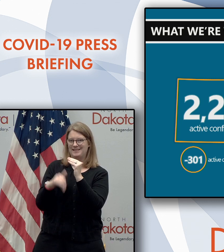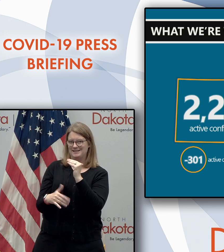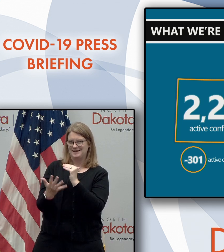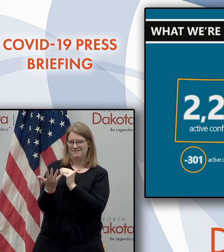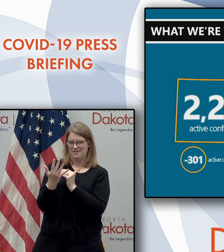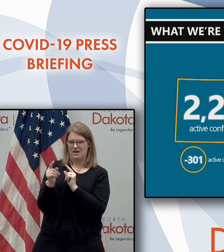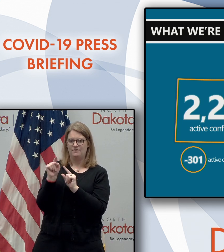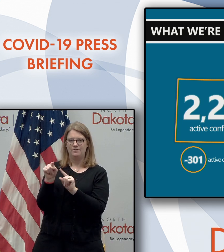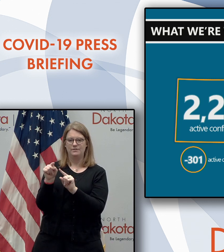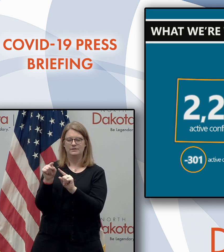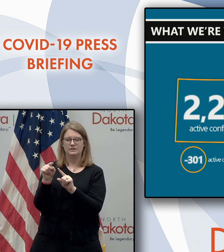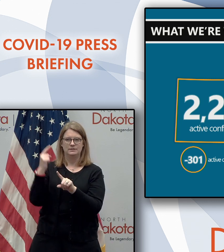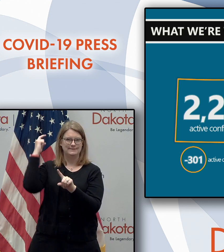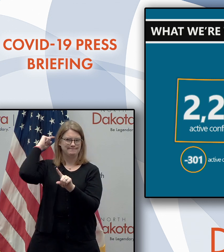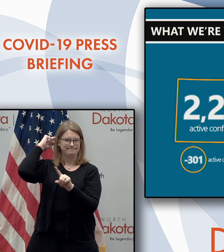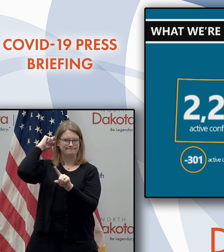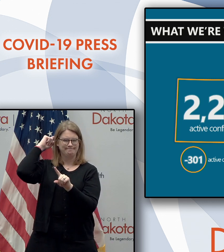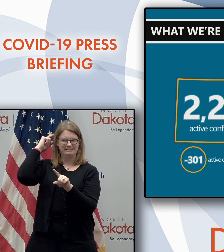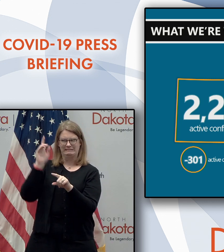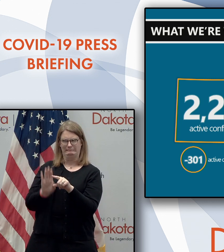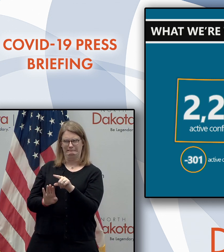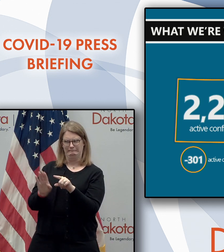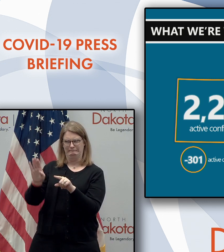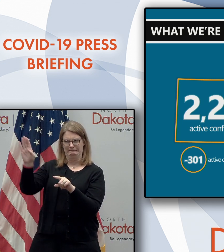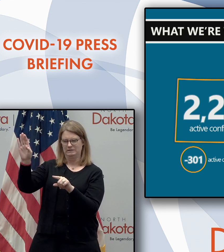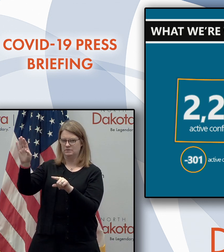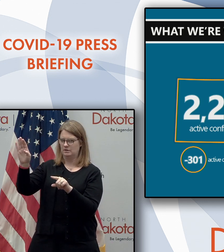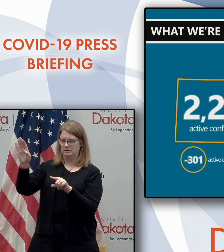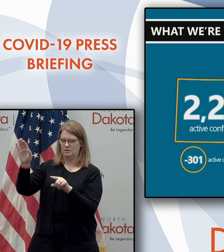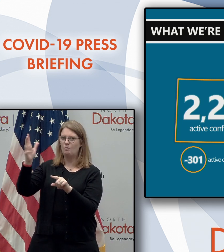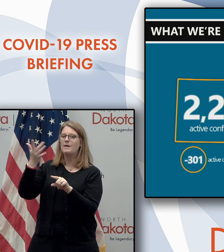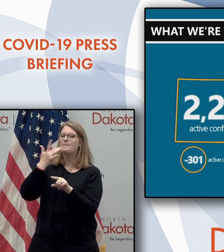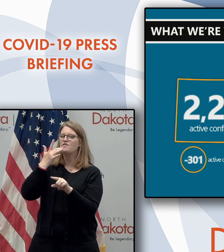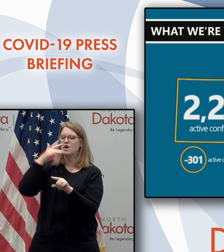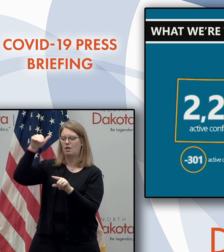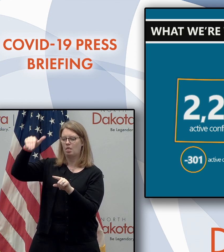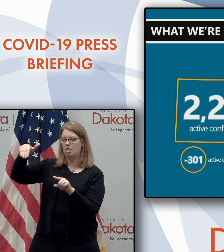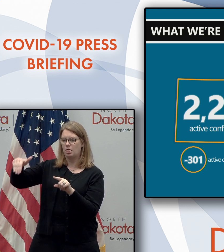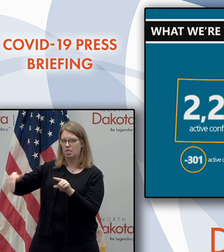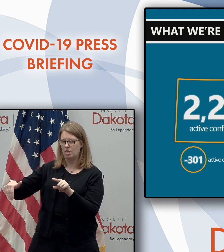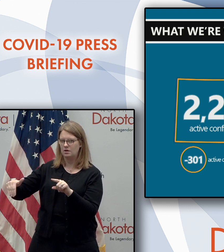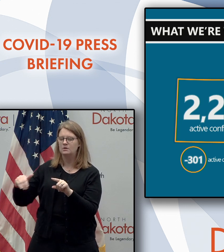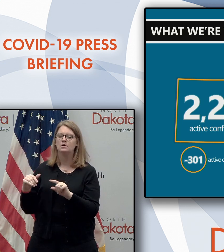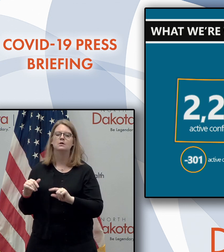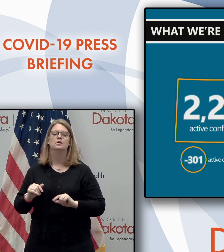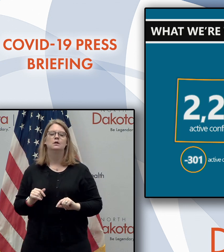tracking in our minds again the wrong way. We'd love to have that come down.